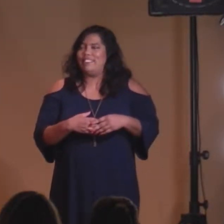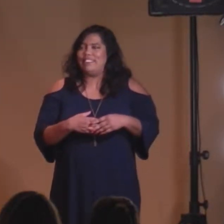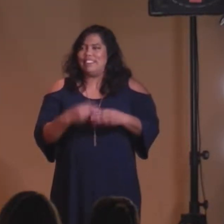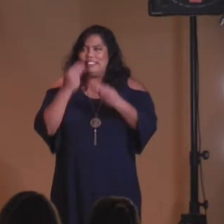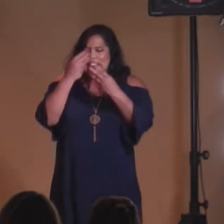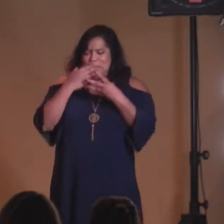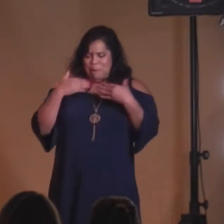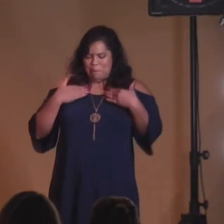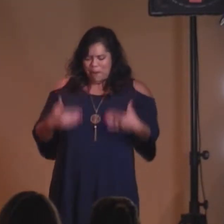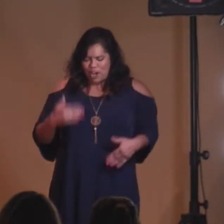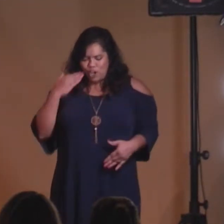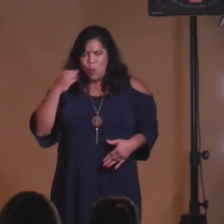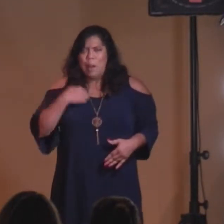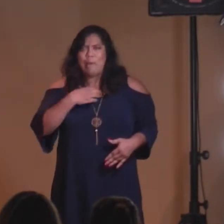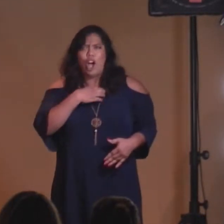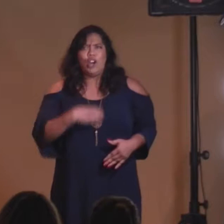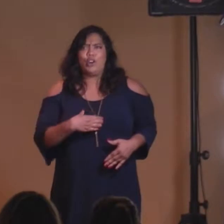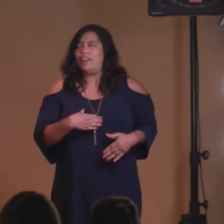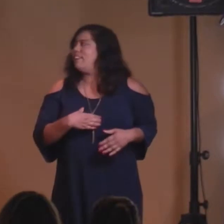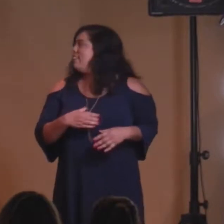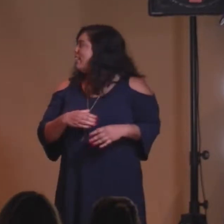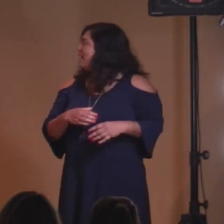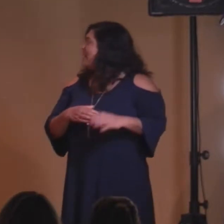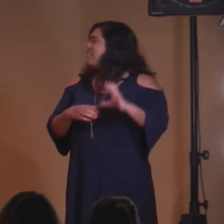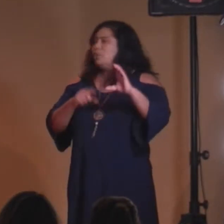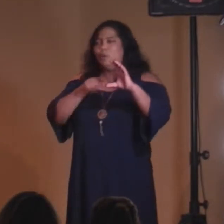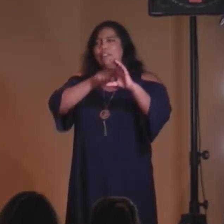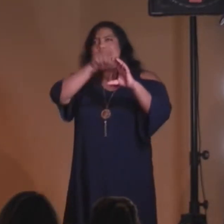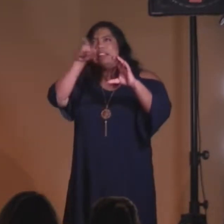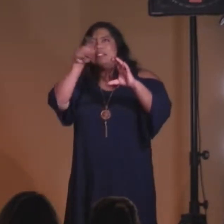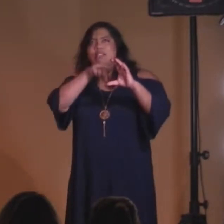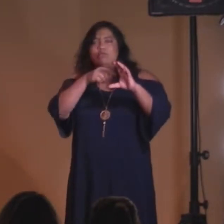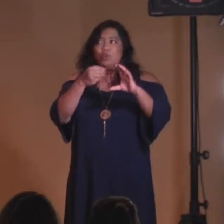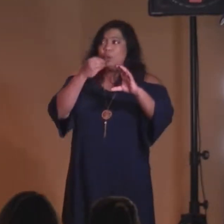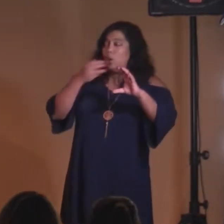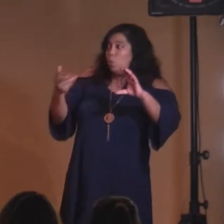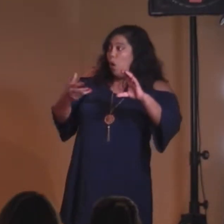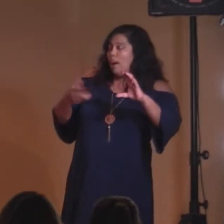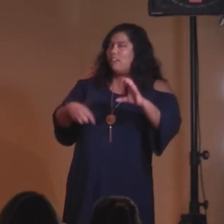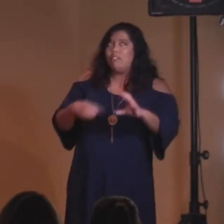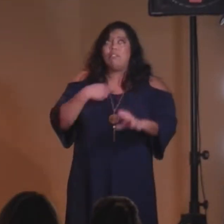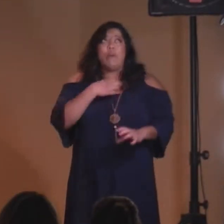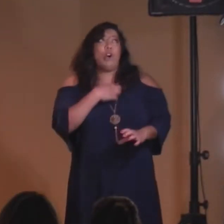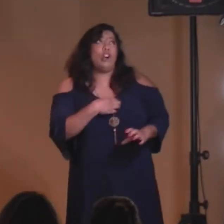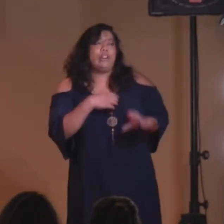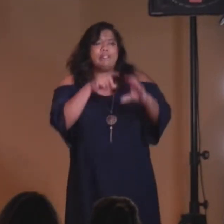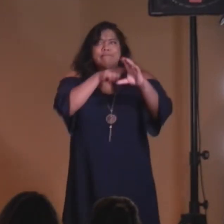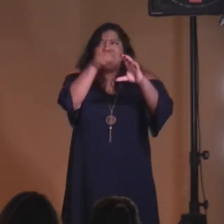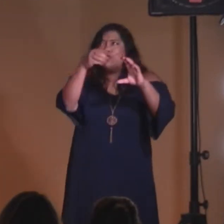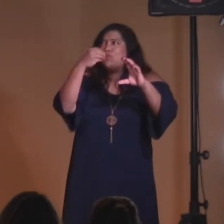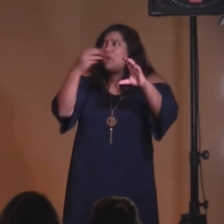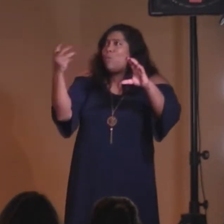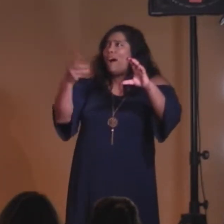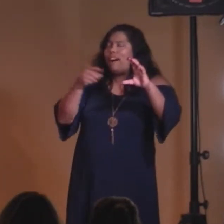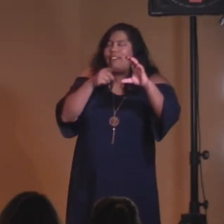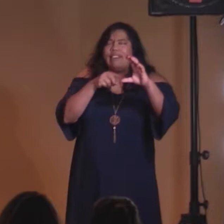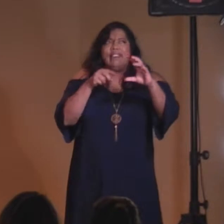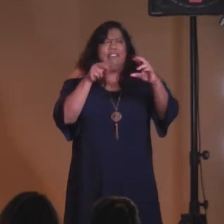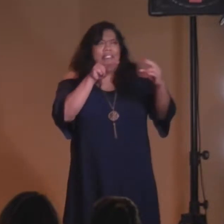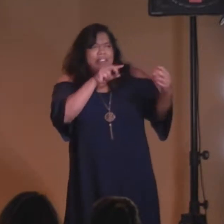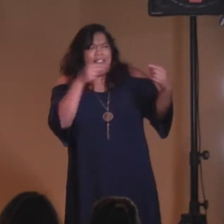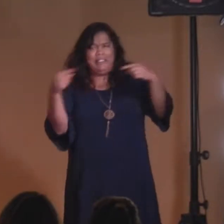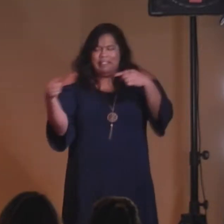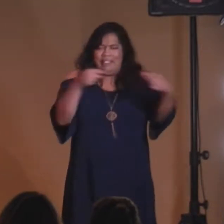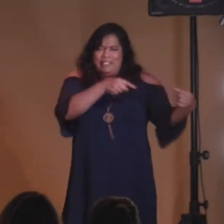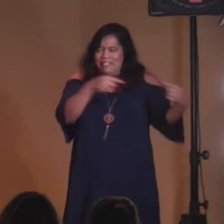I'm hungry. Like, that's all it knows how to do. This part is like, well, what do you want to eat? I'm hungry. Well, what do you want to eat? I'm hungry. Right? That's how the brain